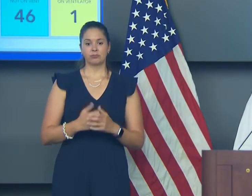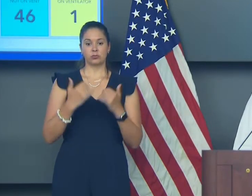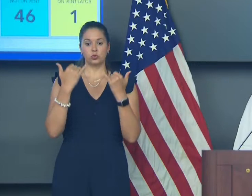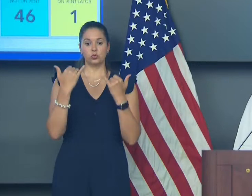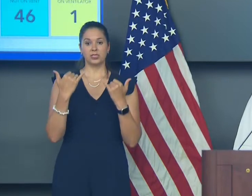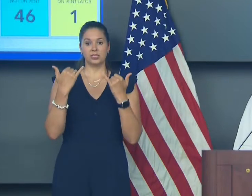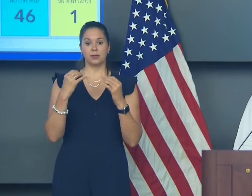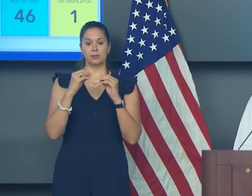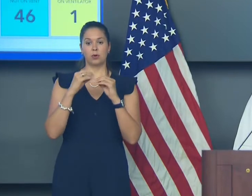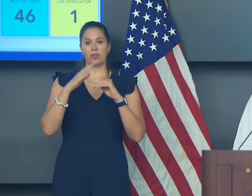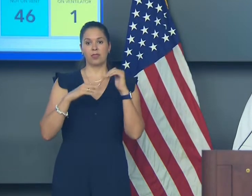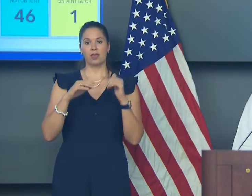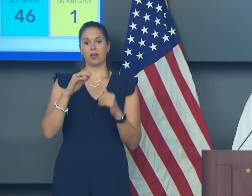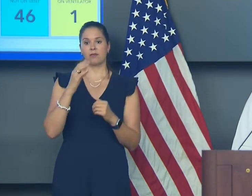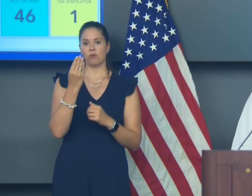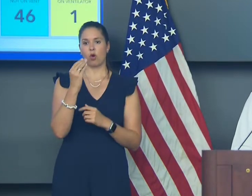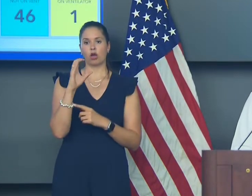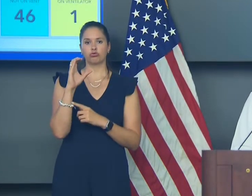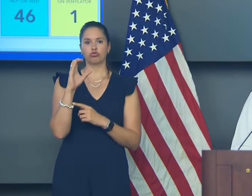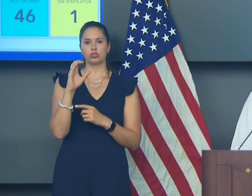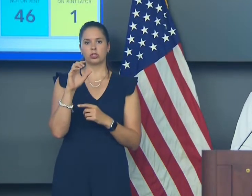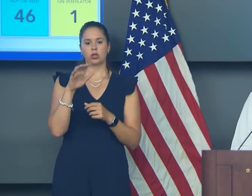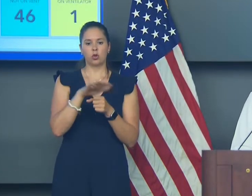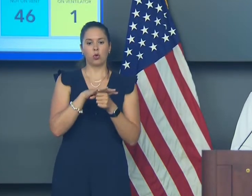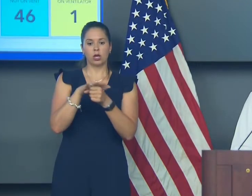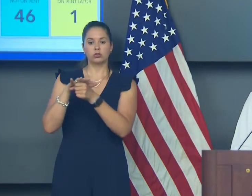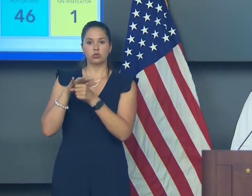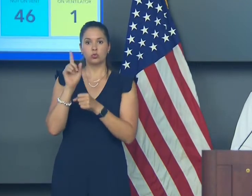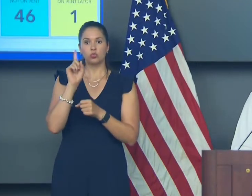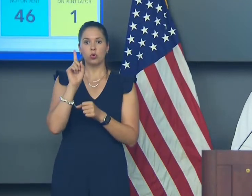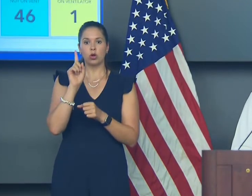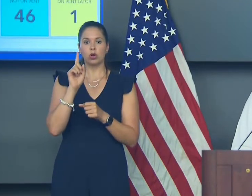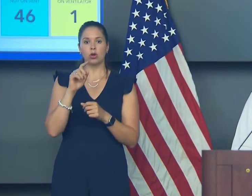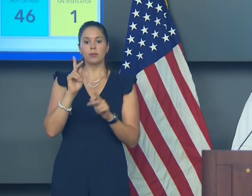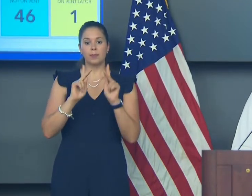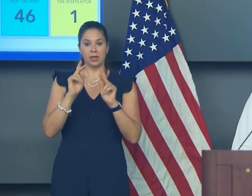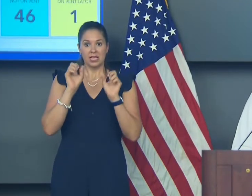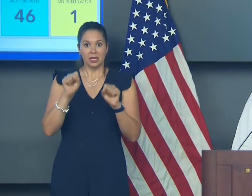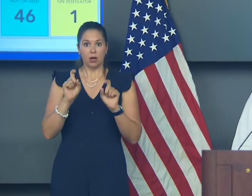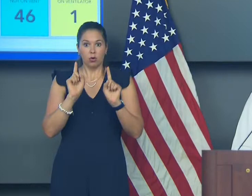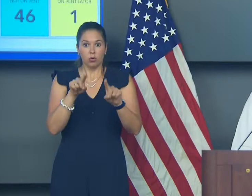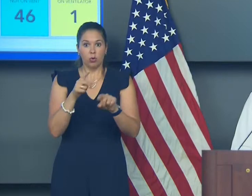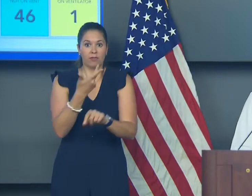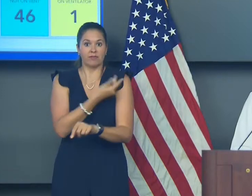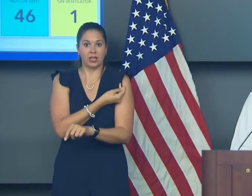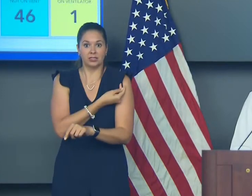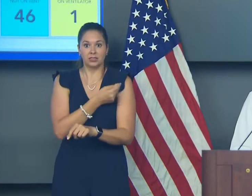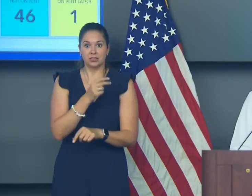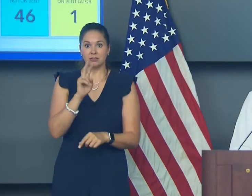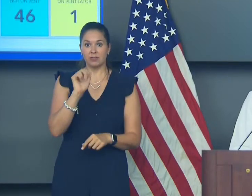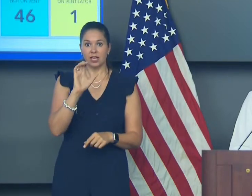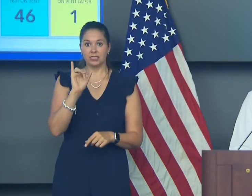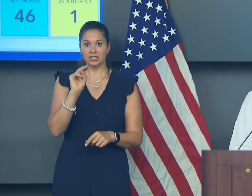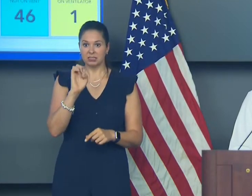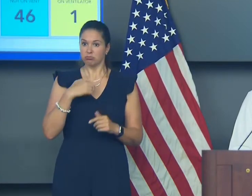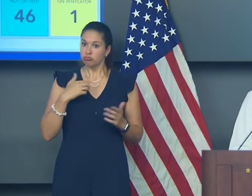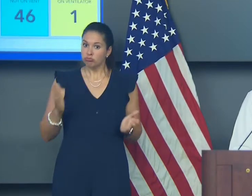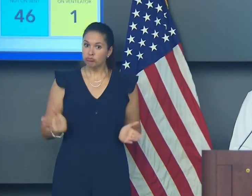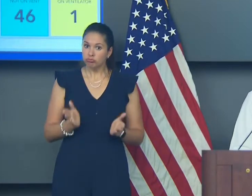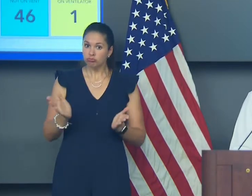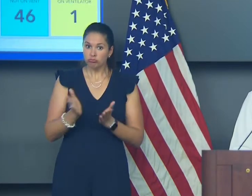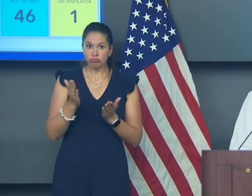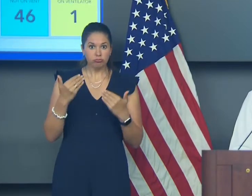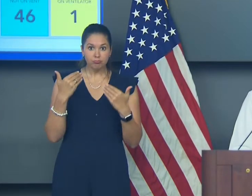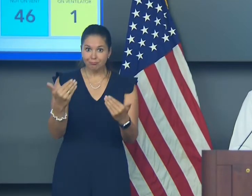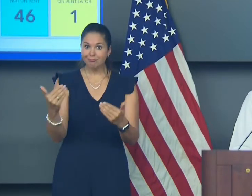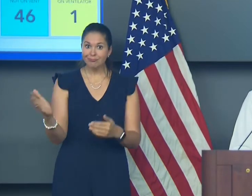Today, there are more than 1,400 locations in Louisiana where individuals can get their COVID vaccine. So I encourage you, do